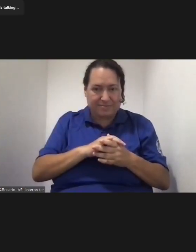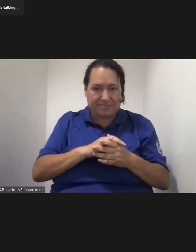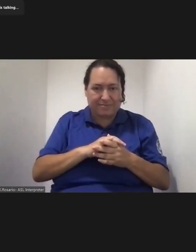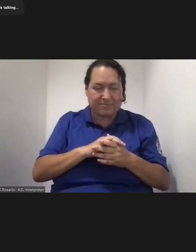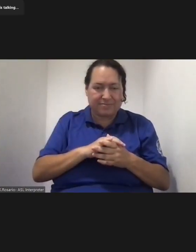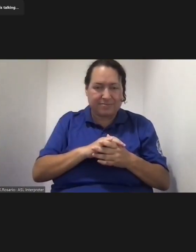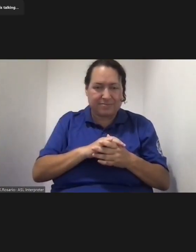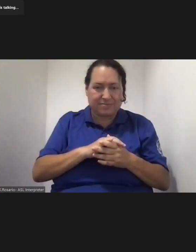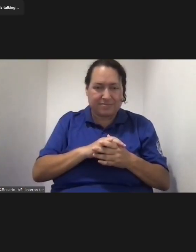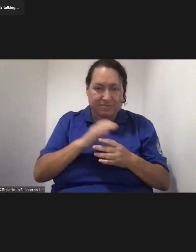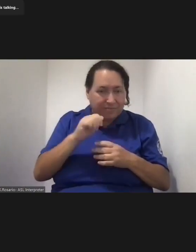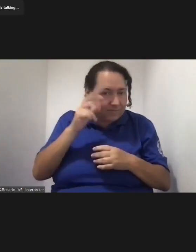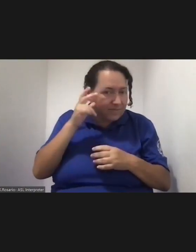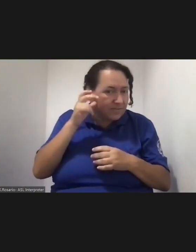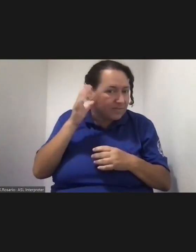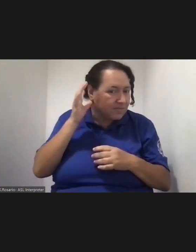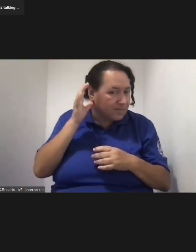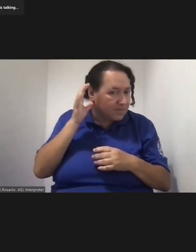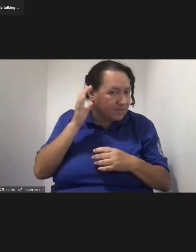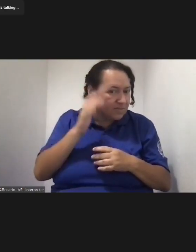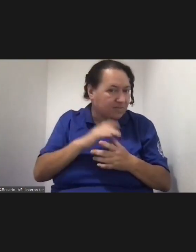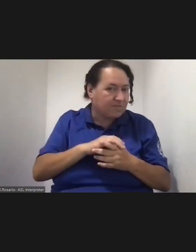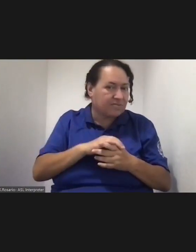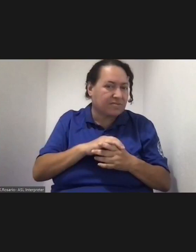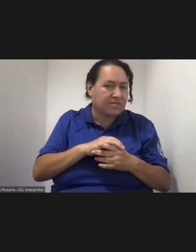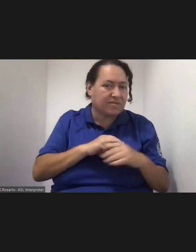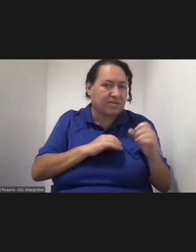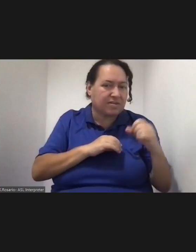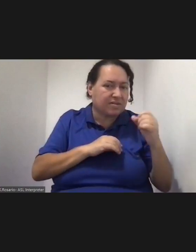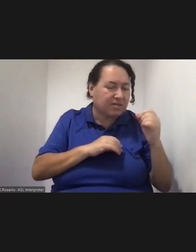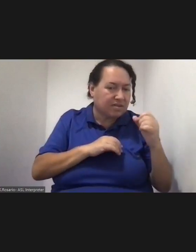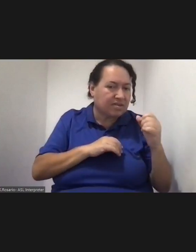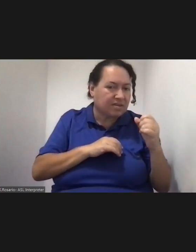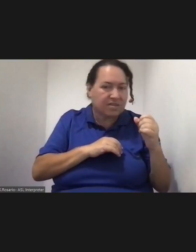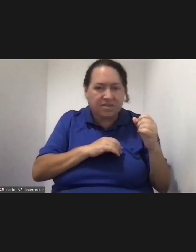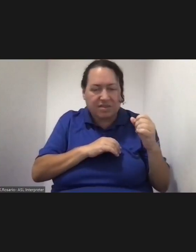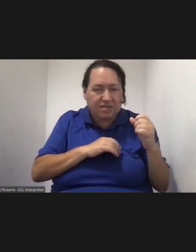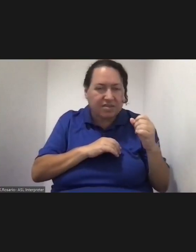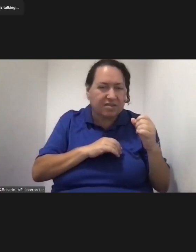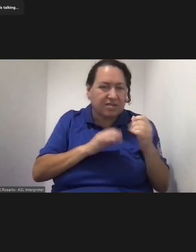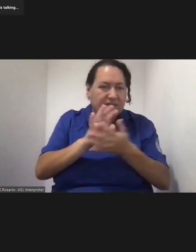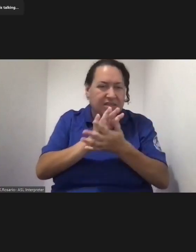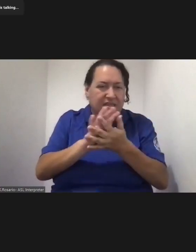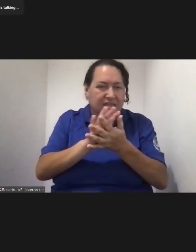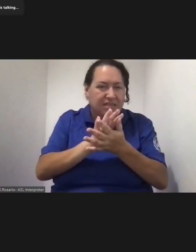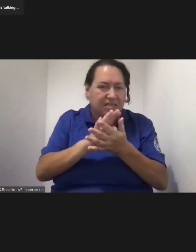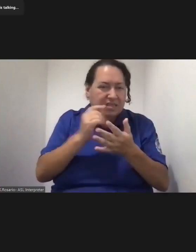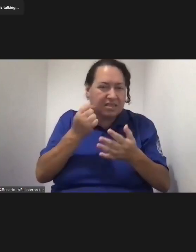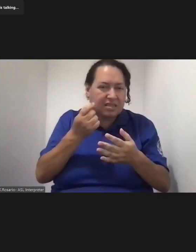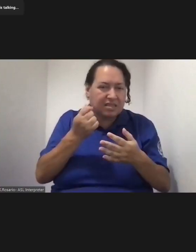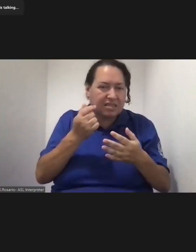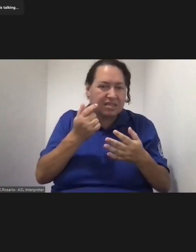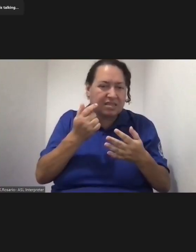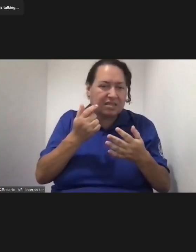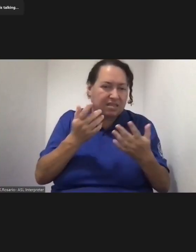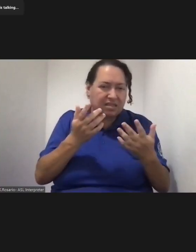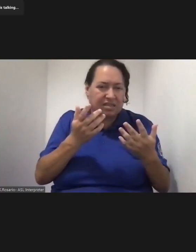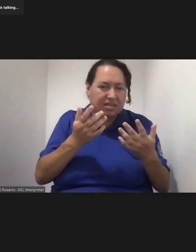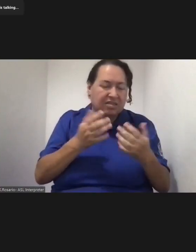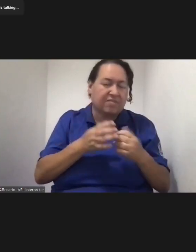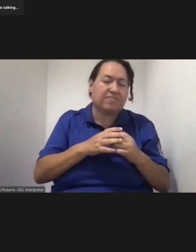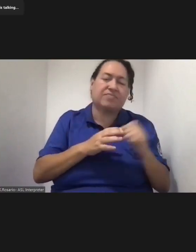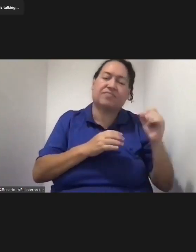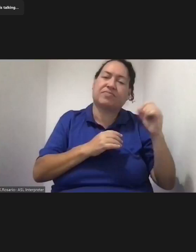Can you hear me? Yes, Hello? Marvick, we can hear you clearly. Okay, Go ahead sorry, and ask your sorry. question. I'm sorry.